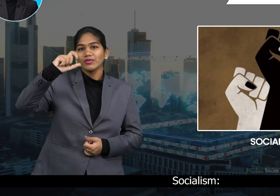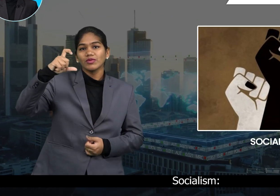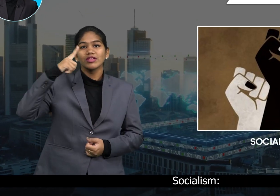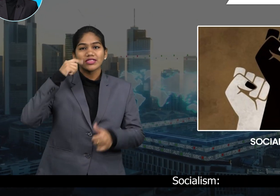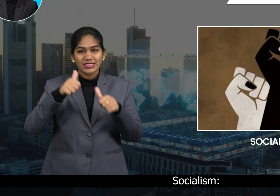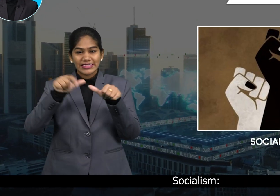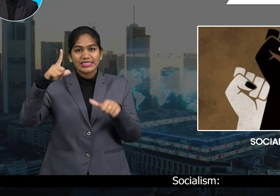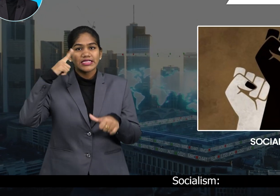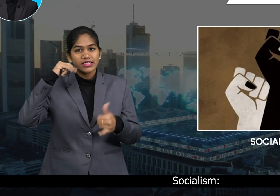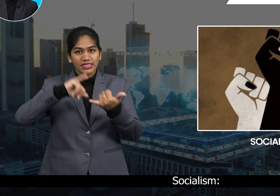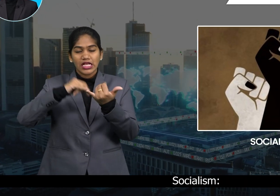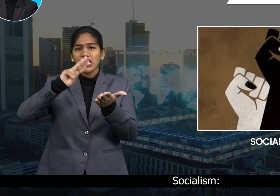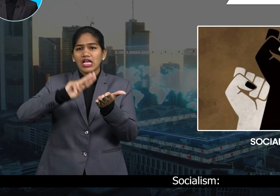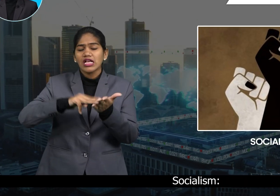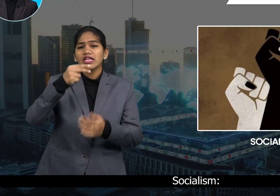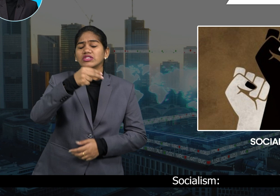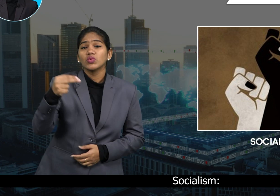Socialism,